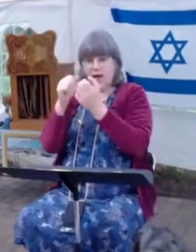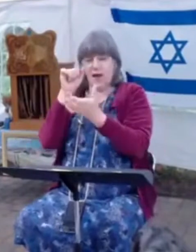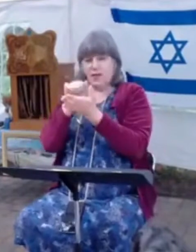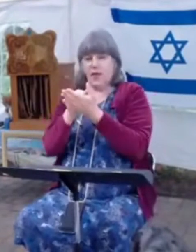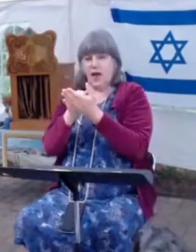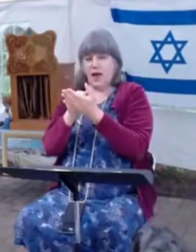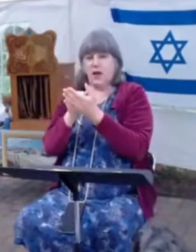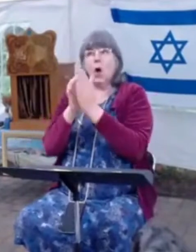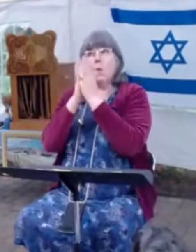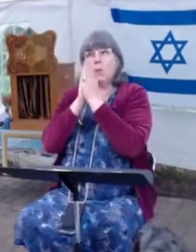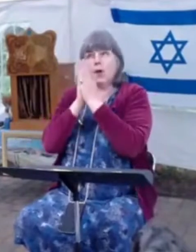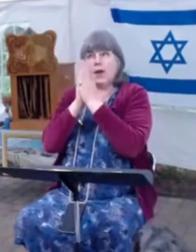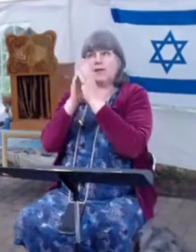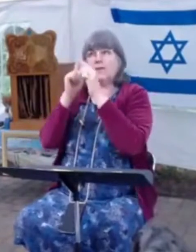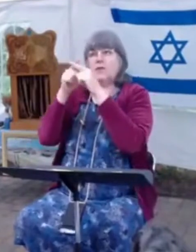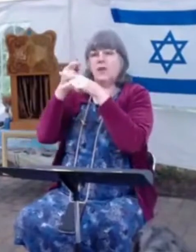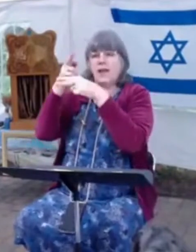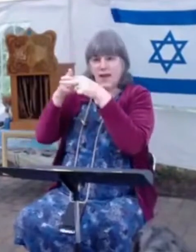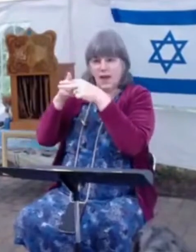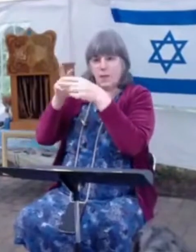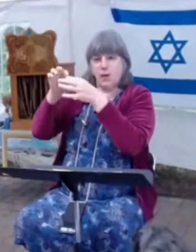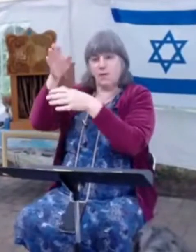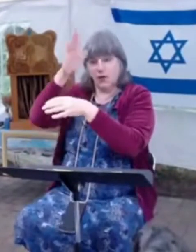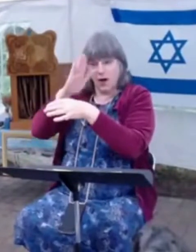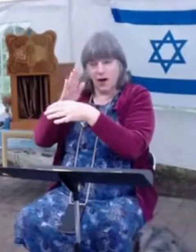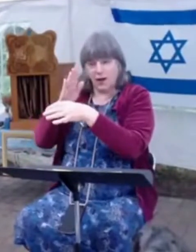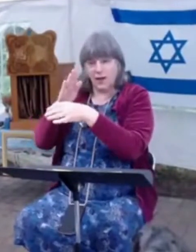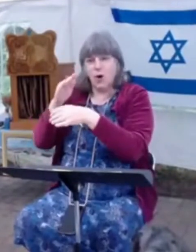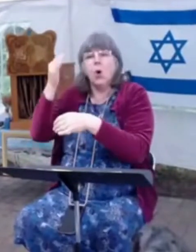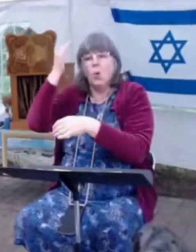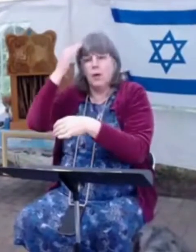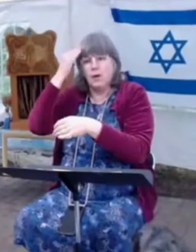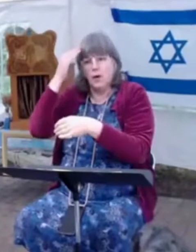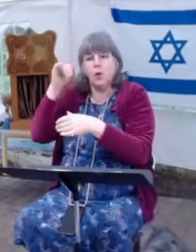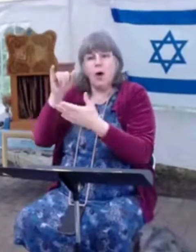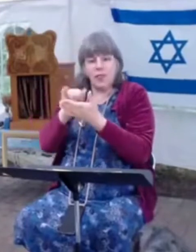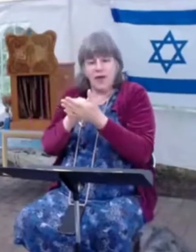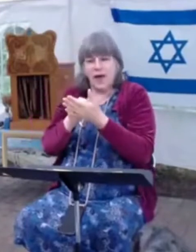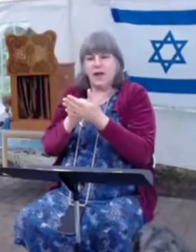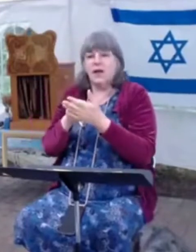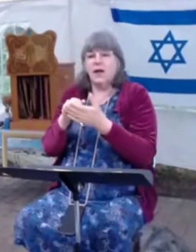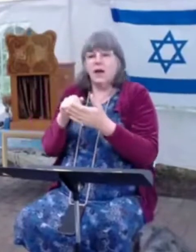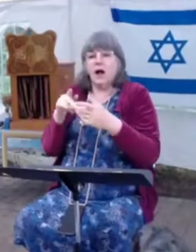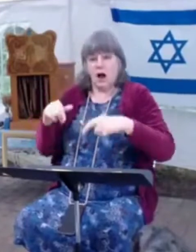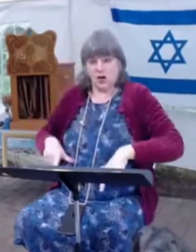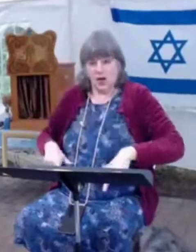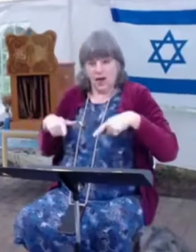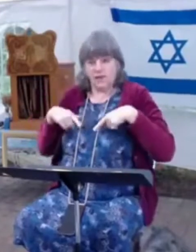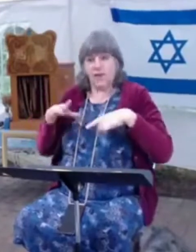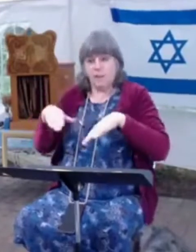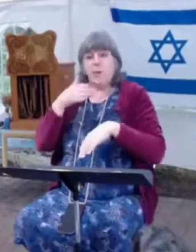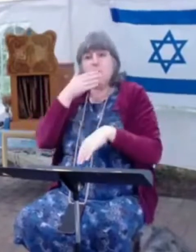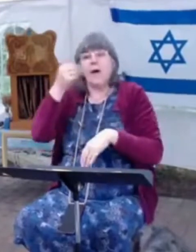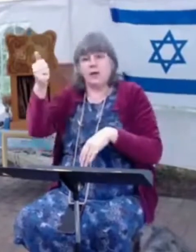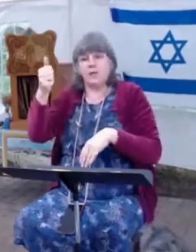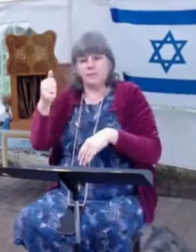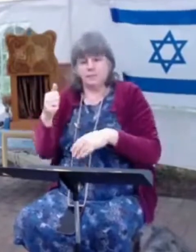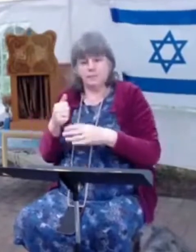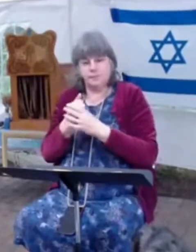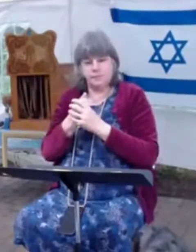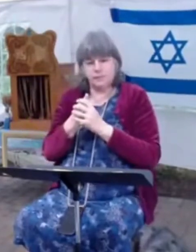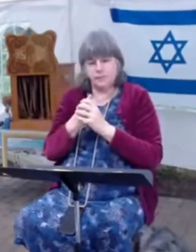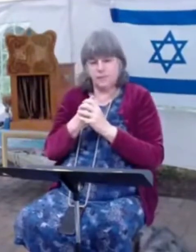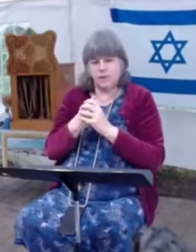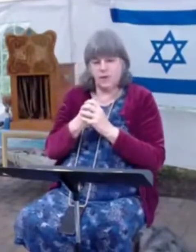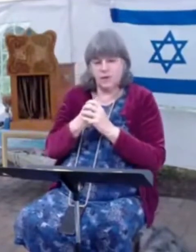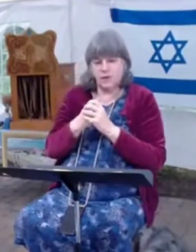We know the story. The lifestyle of the Besorah was to know that rain from heaven, which had